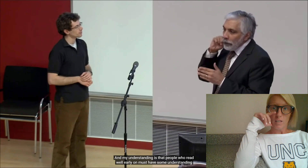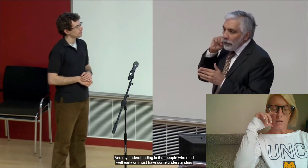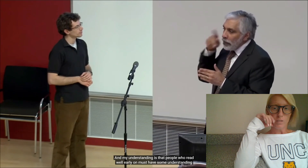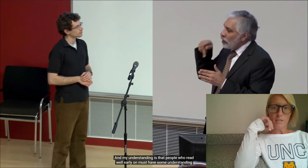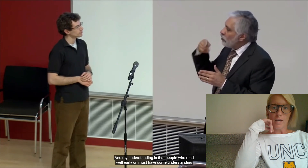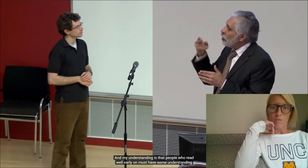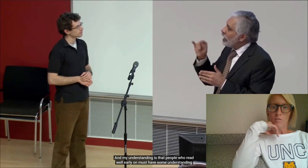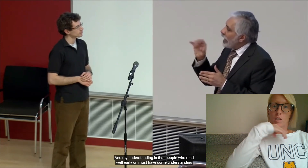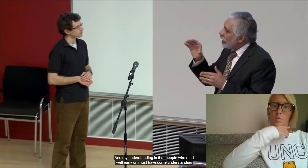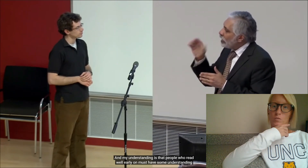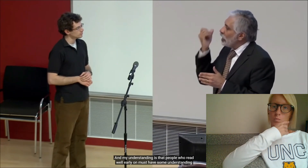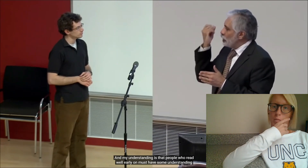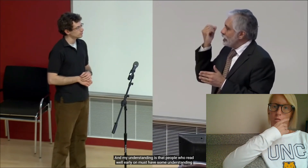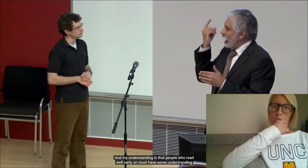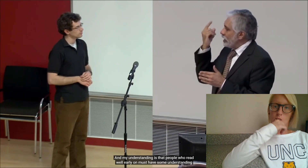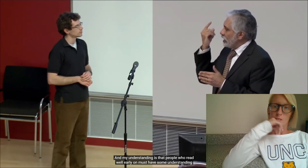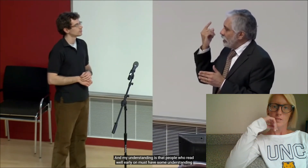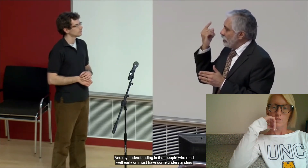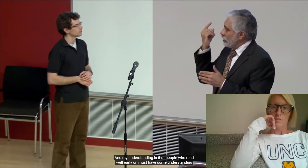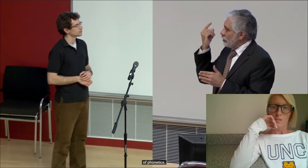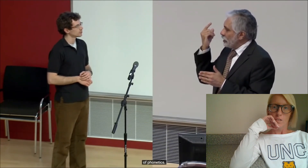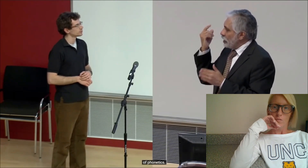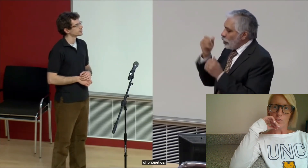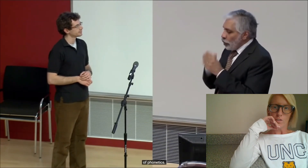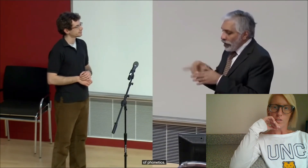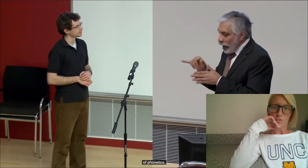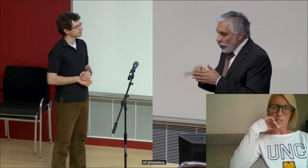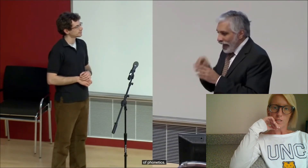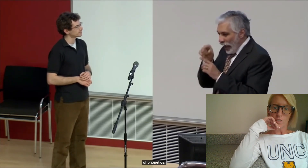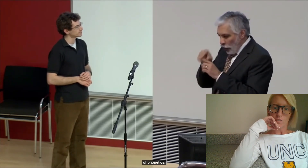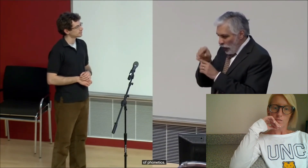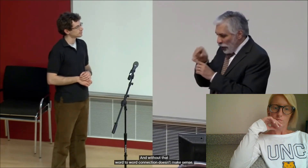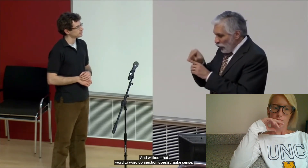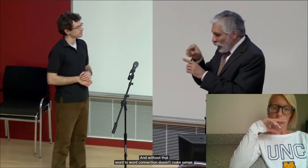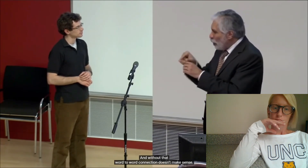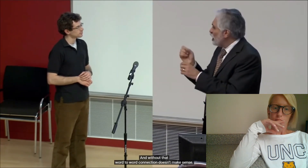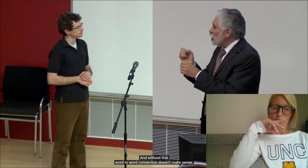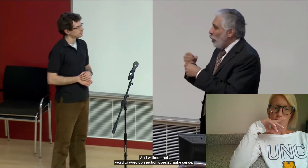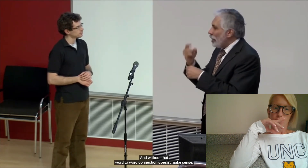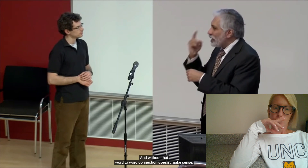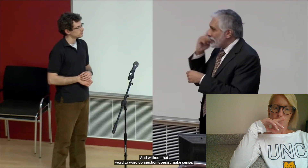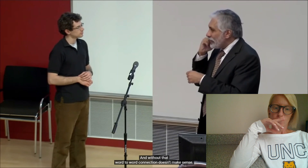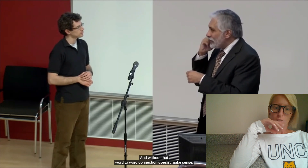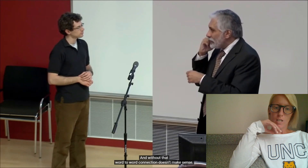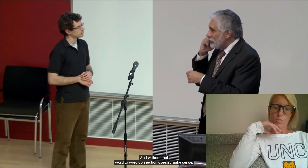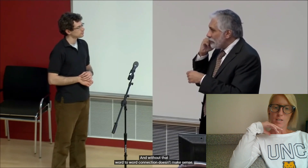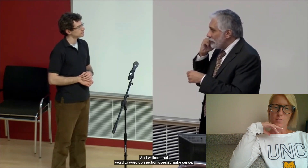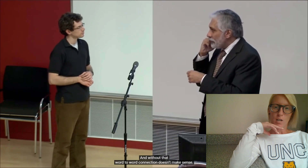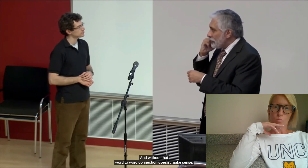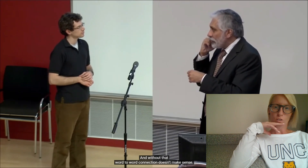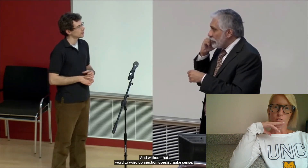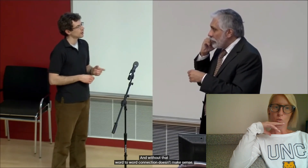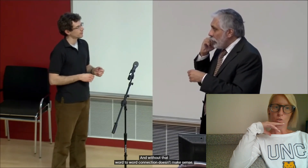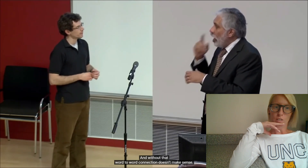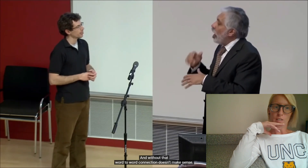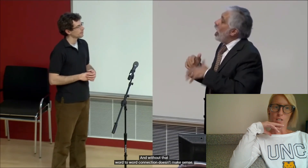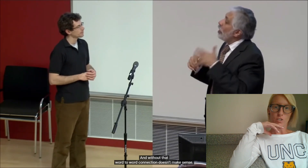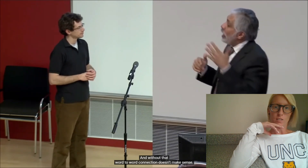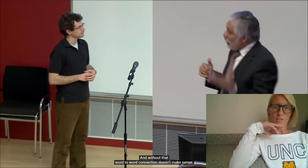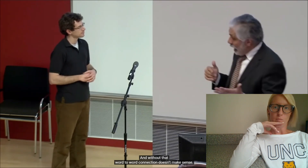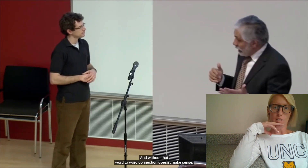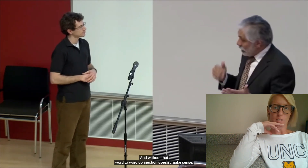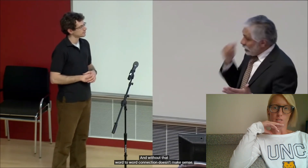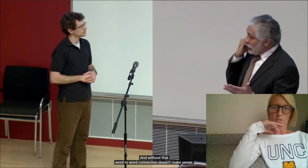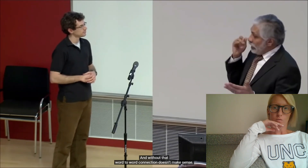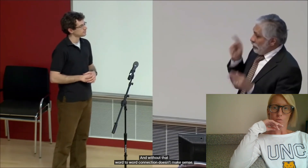early and on that we need to have must available have for some people understanding of for their phonetics. understanding. And without that word-to-word And connection, without that word doesn't make to word sense.